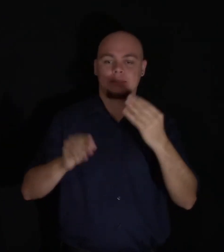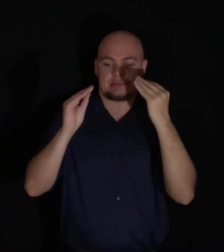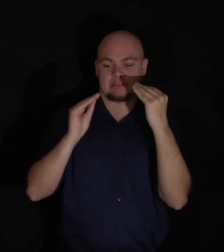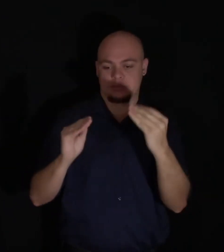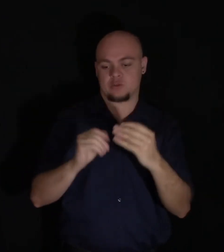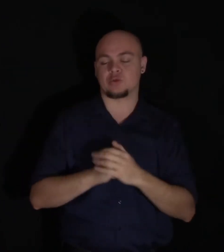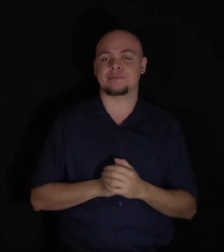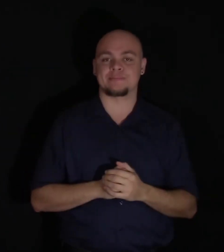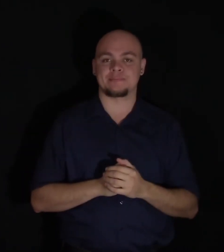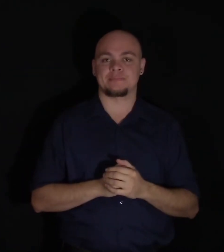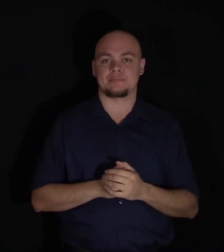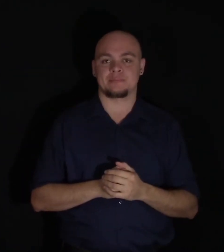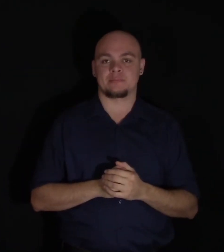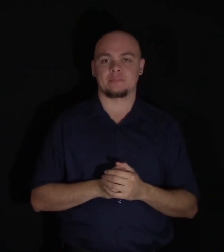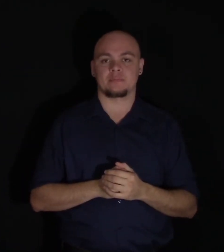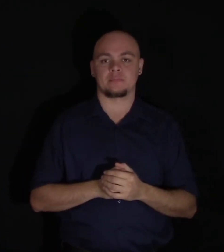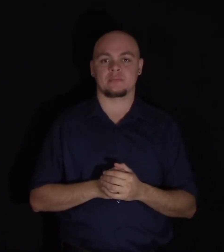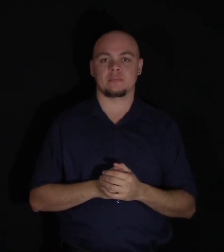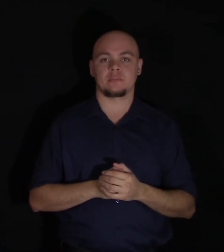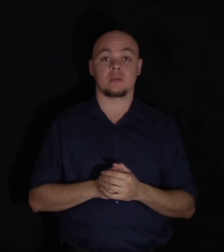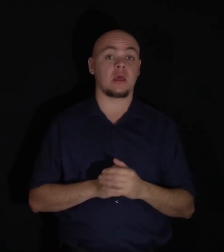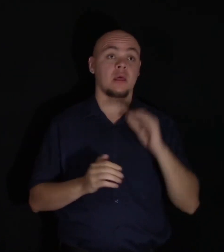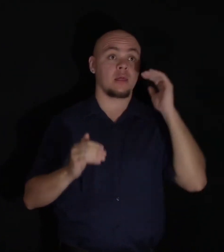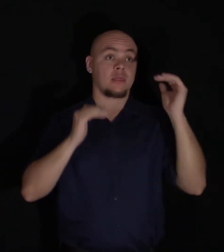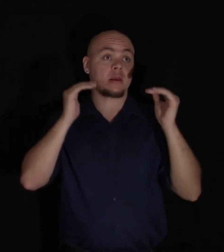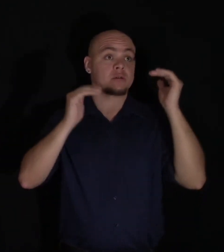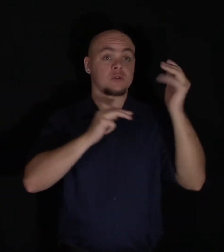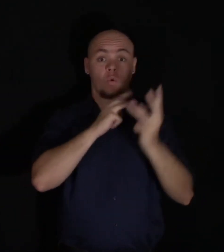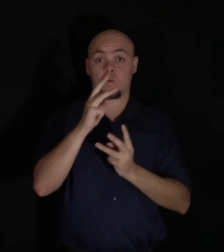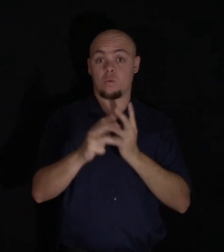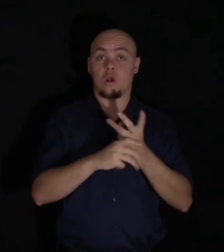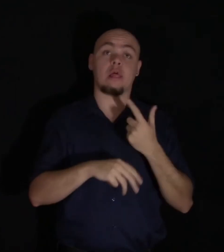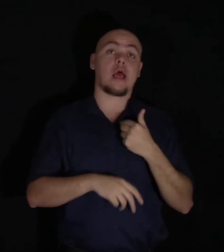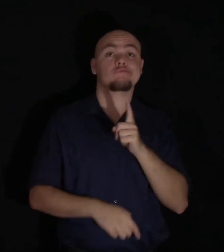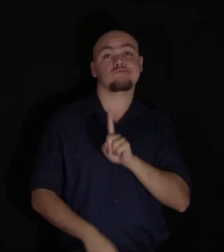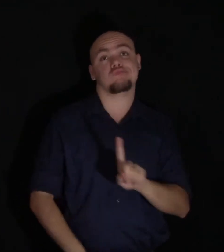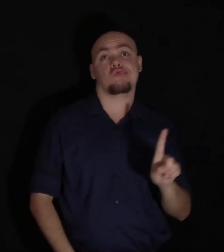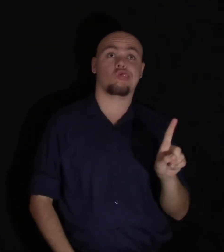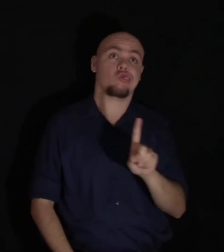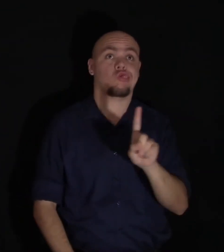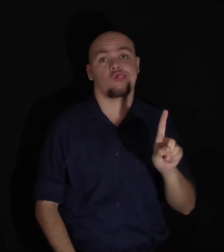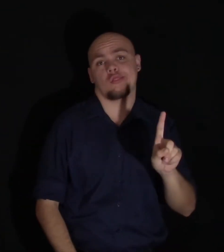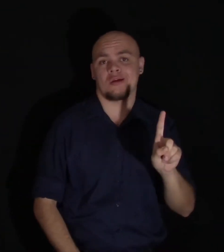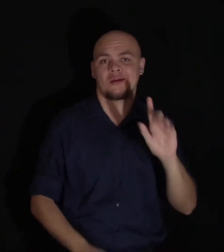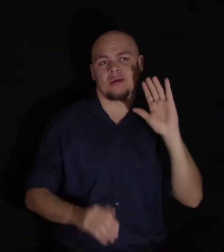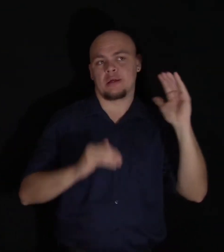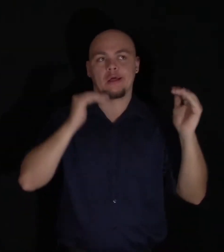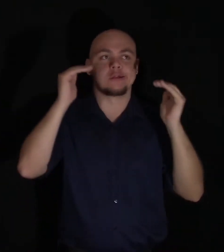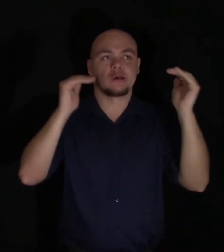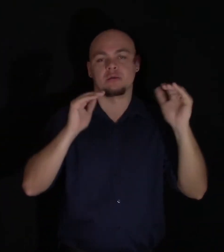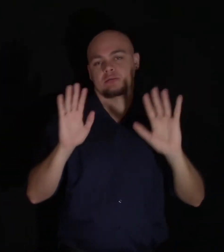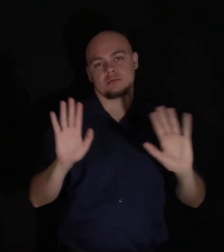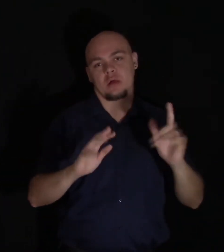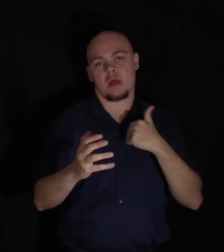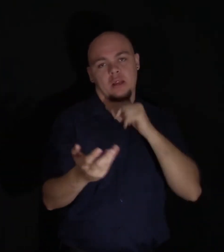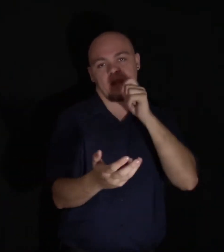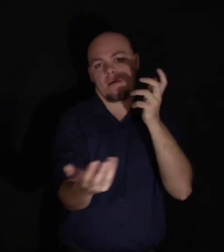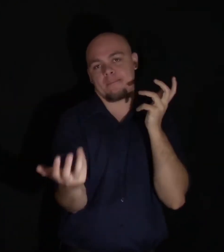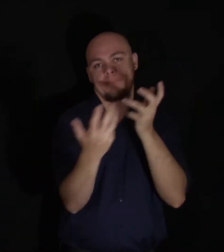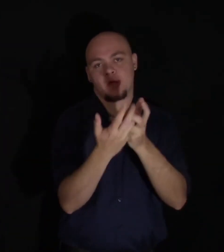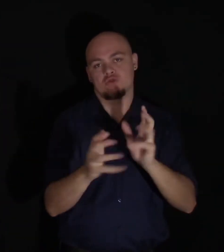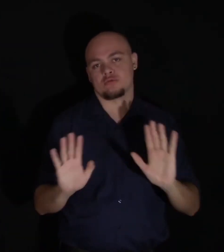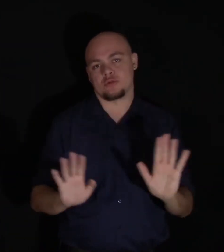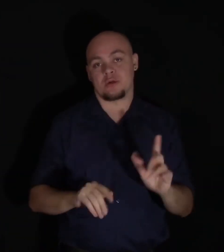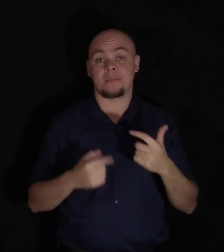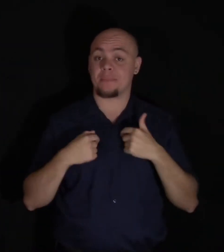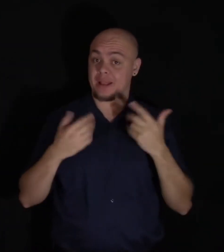here. I don't wander into the adult world very often because I don't seem to fit there very well, but I'm